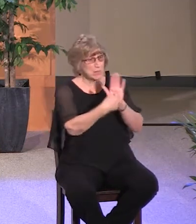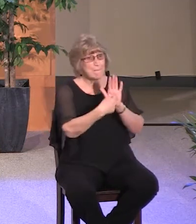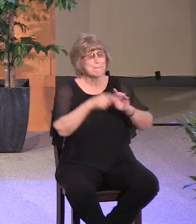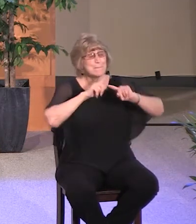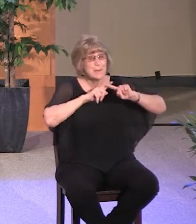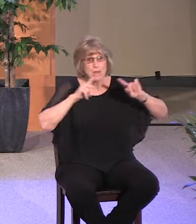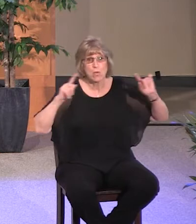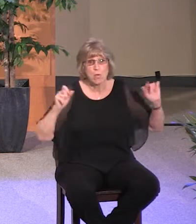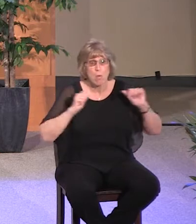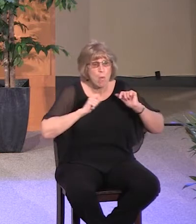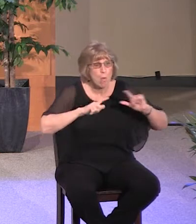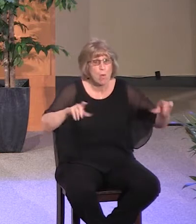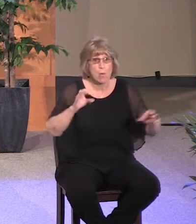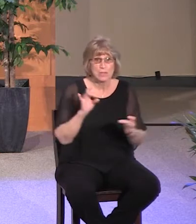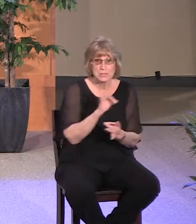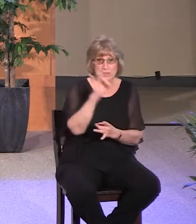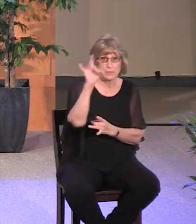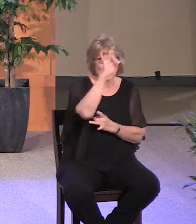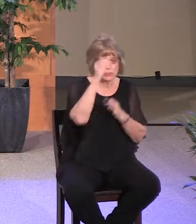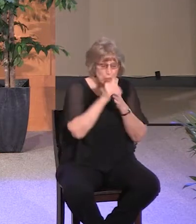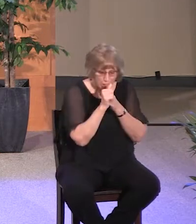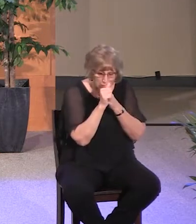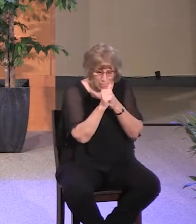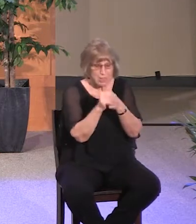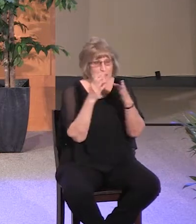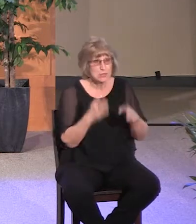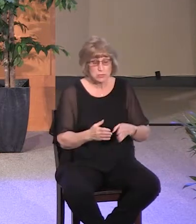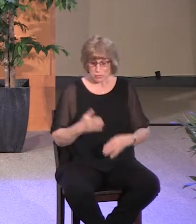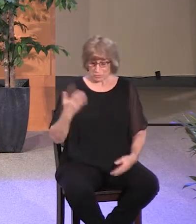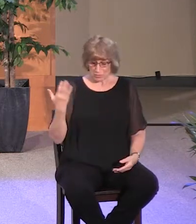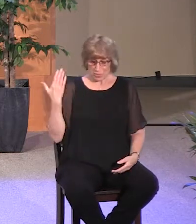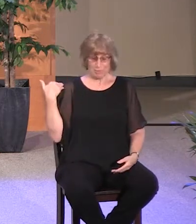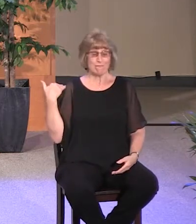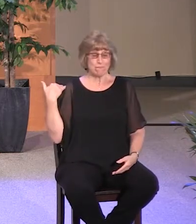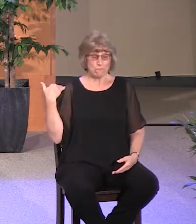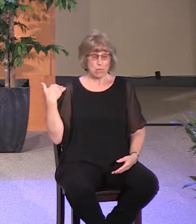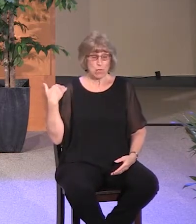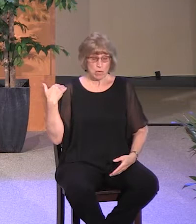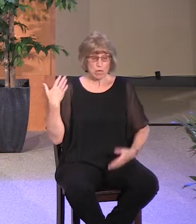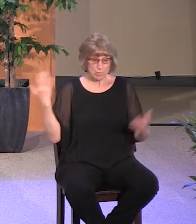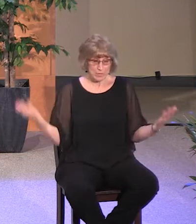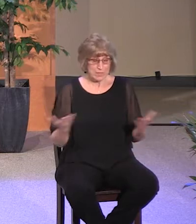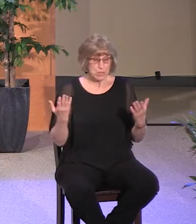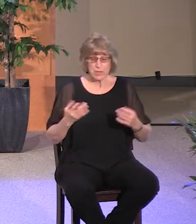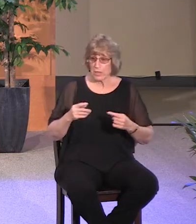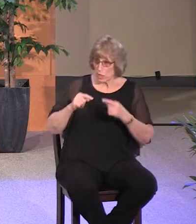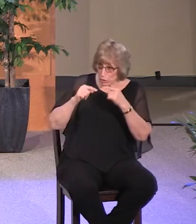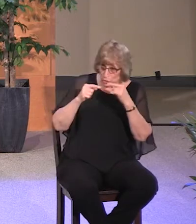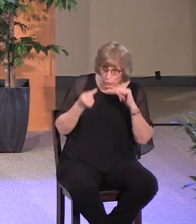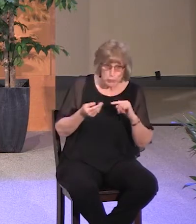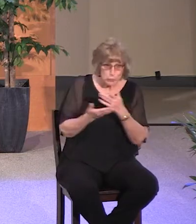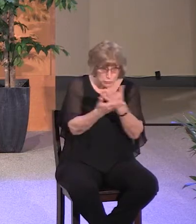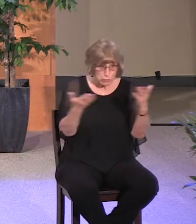of those spiritual leaders who have come before you that may have abused or hurt you in any way. I represent them